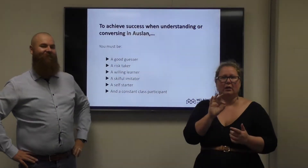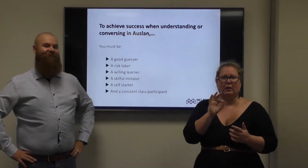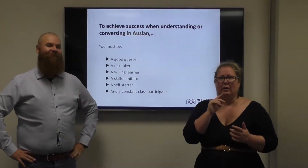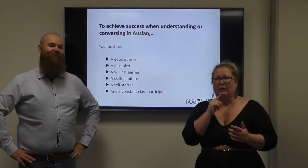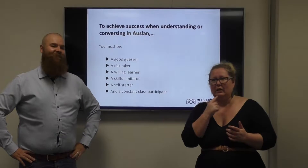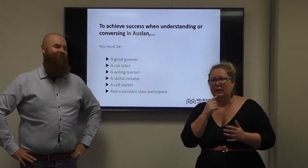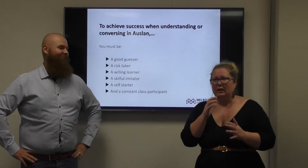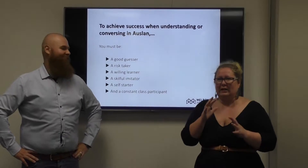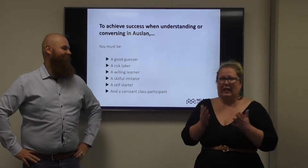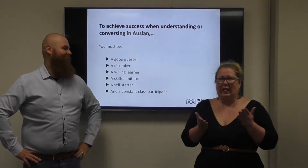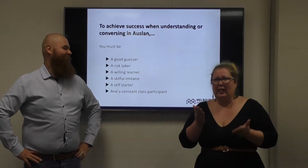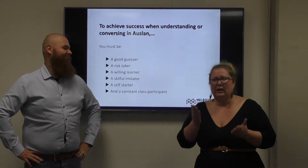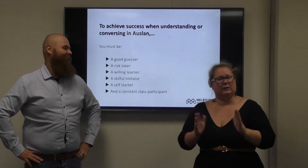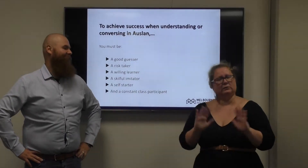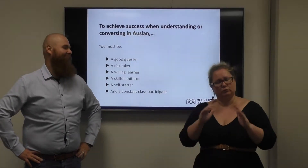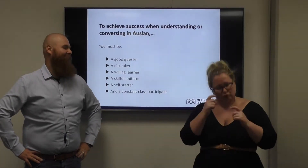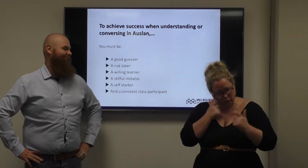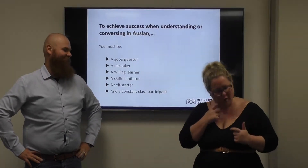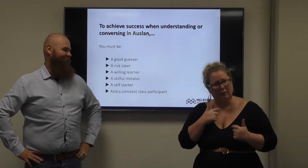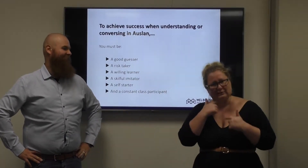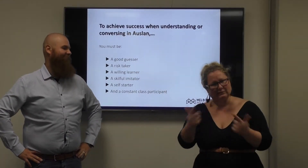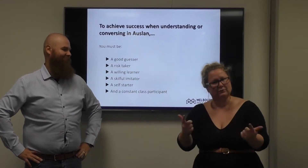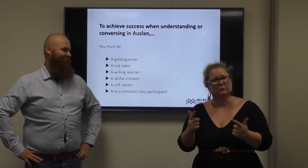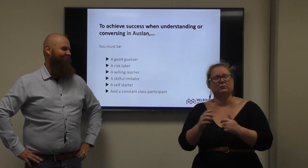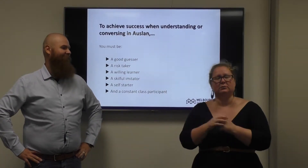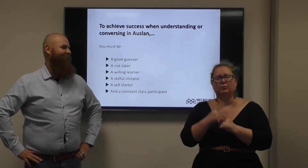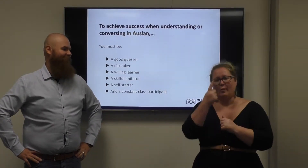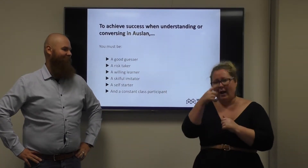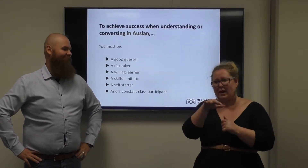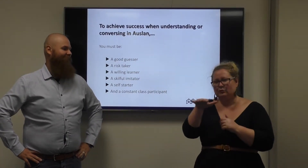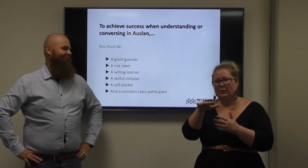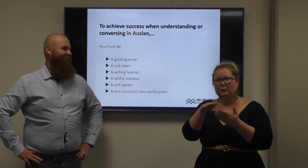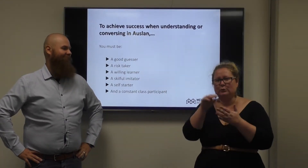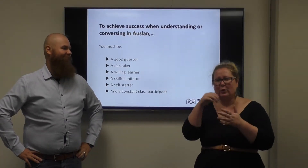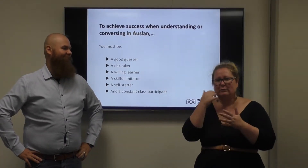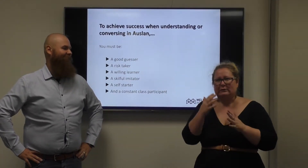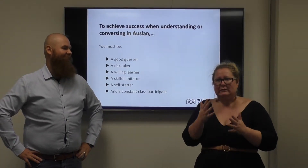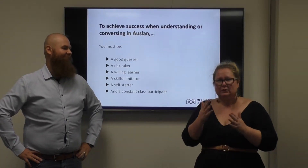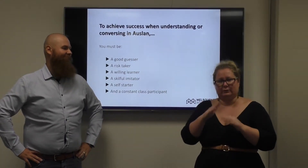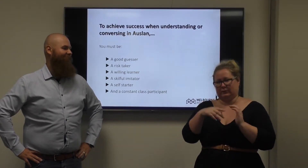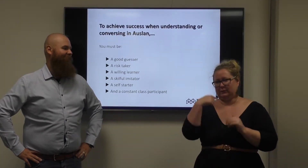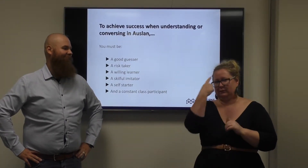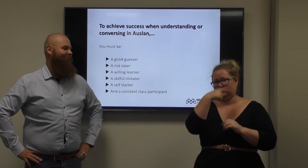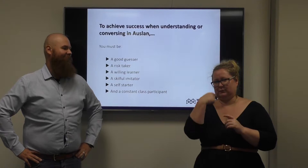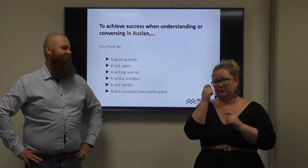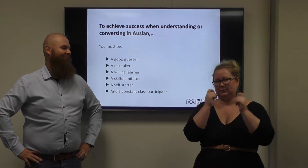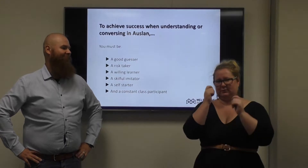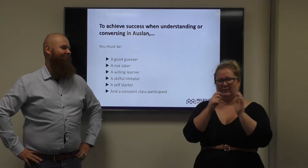You need to be a risk taker. It doesn't matter about making mistakes, just give it a go.